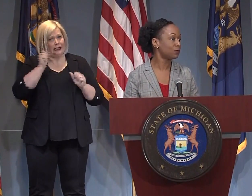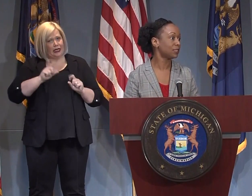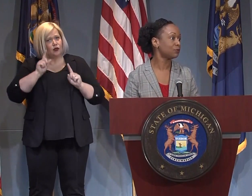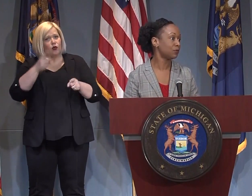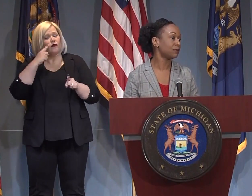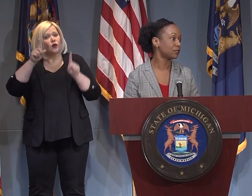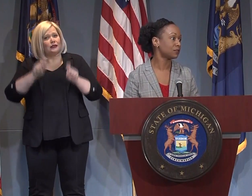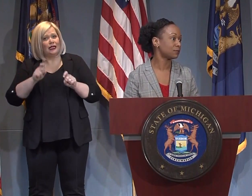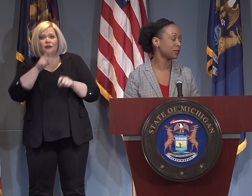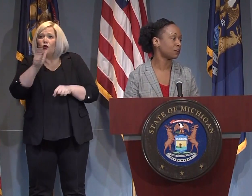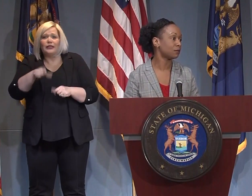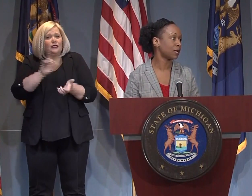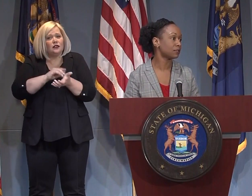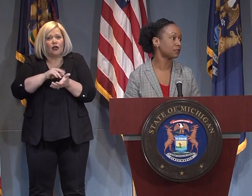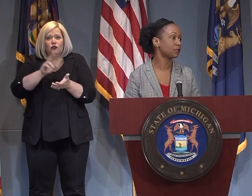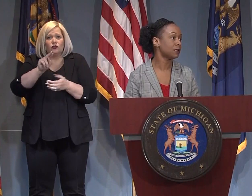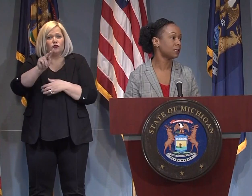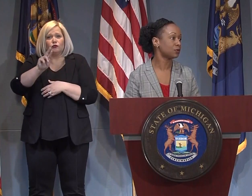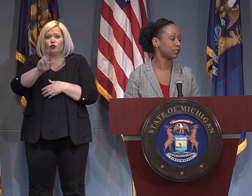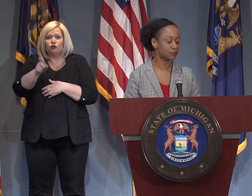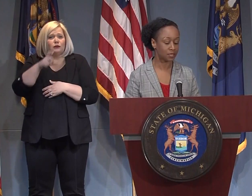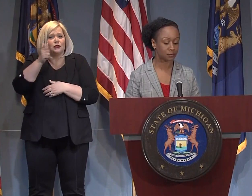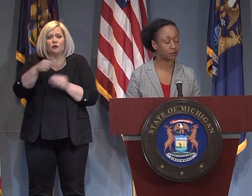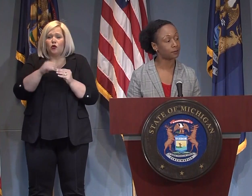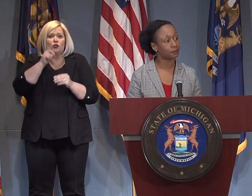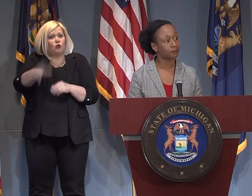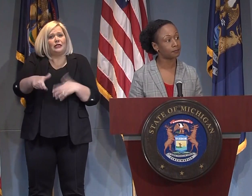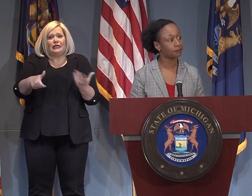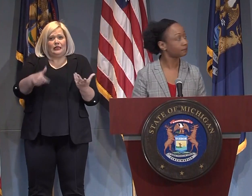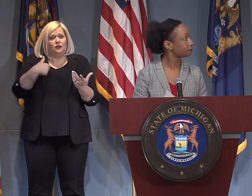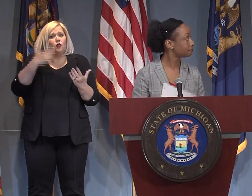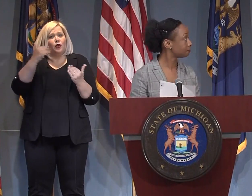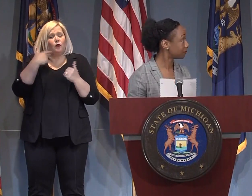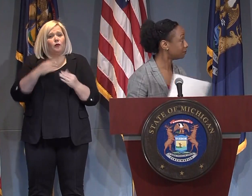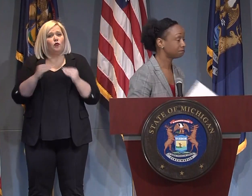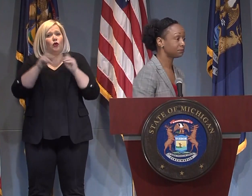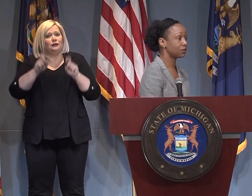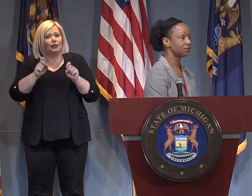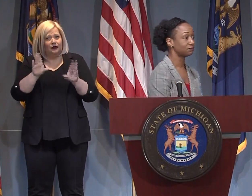hopeful. We think we'll be able to expand our capacity as quickly as possible.